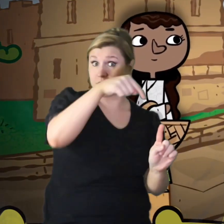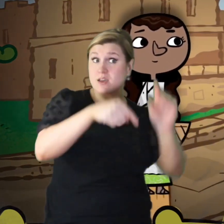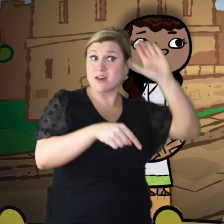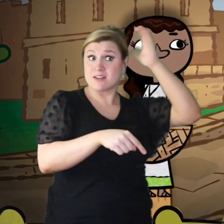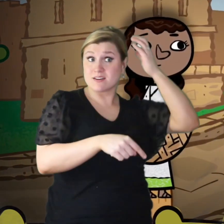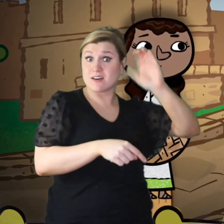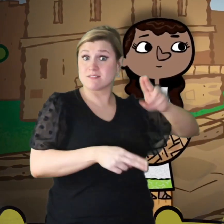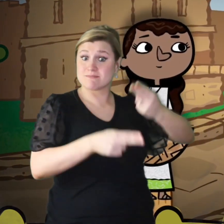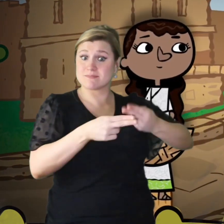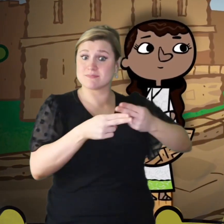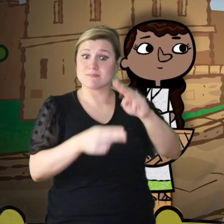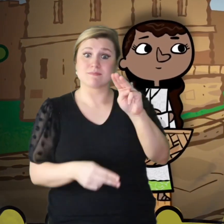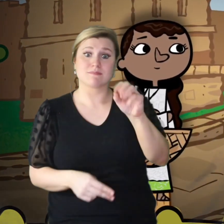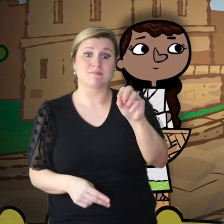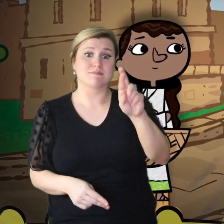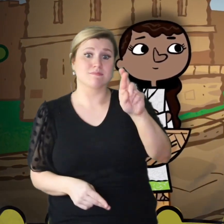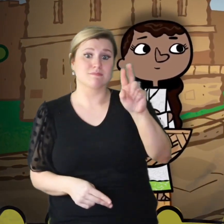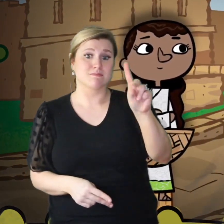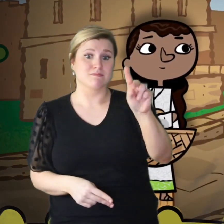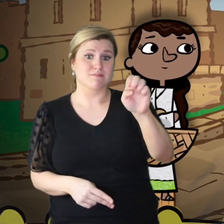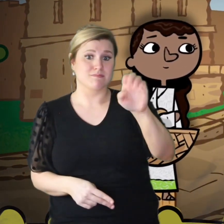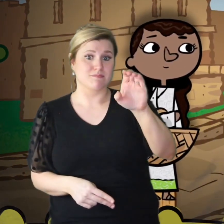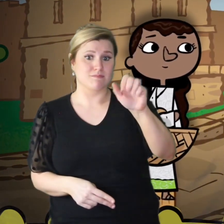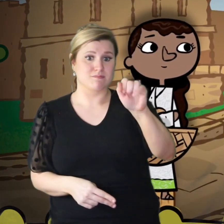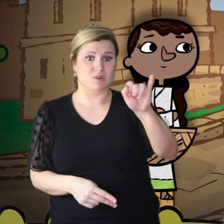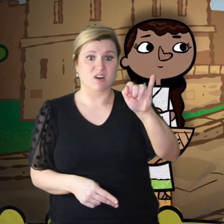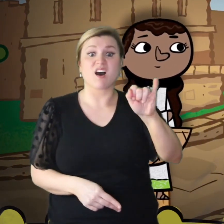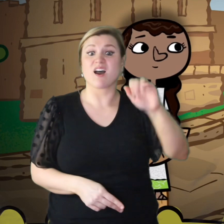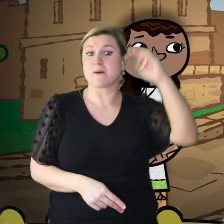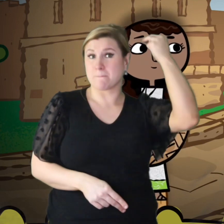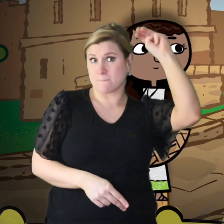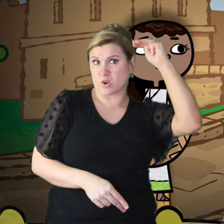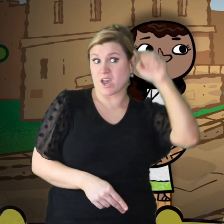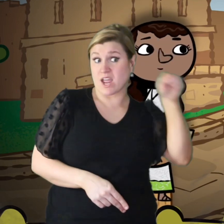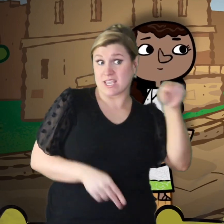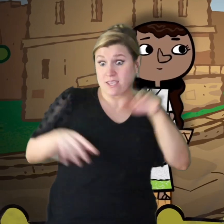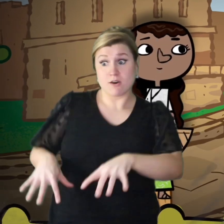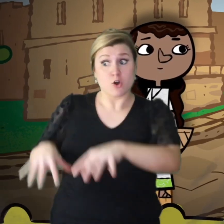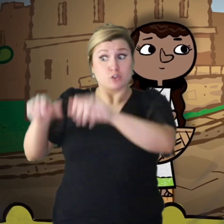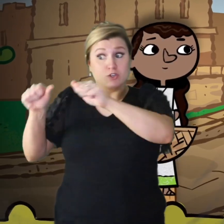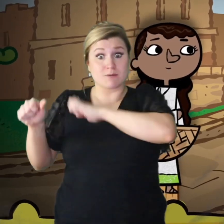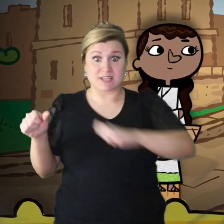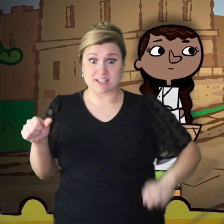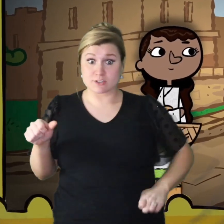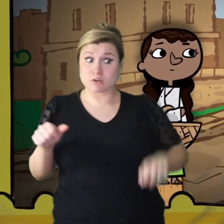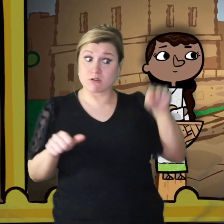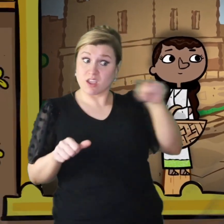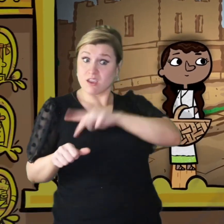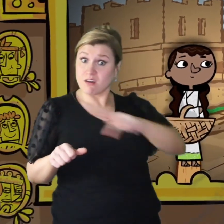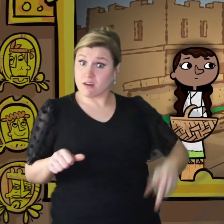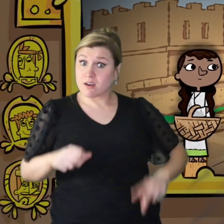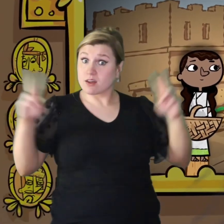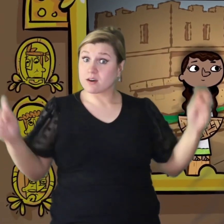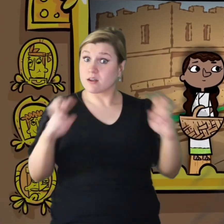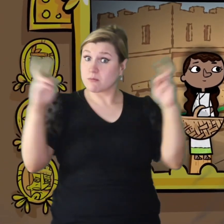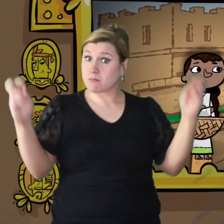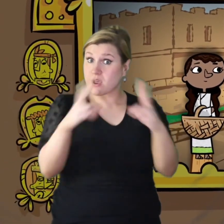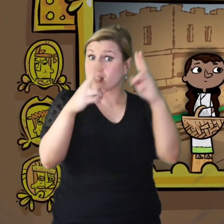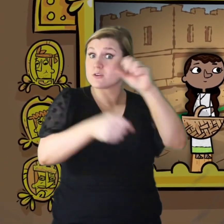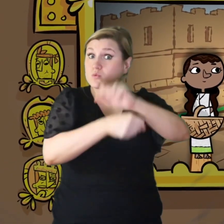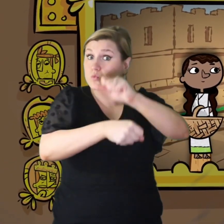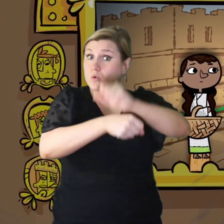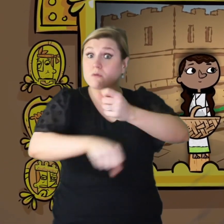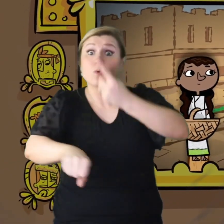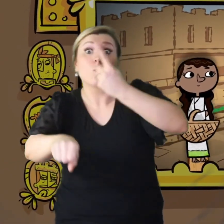adopted by her relative, Mordecai, who worked in the palace of the king. Once, Mordecai had even saved the